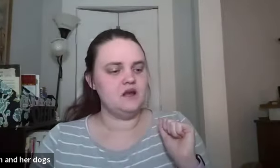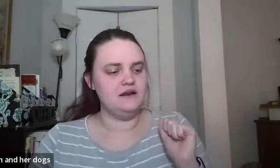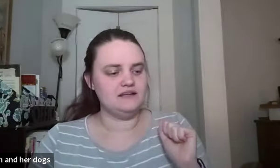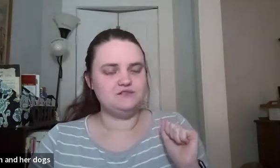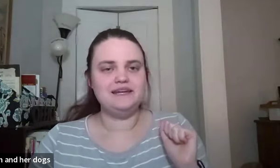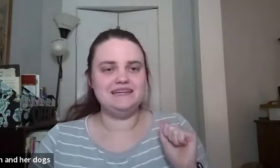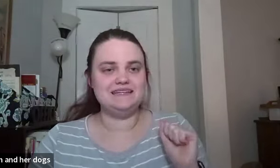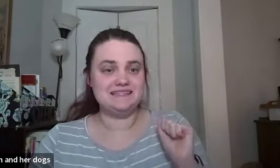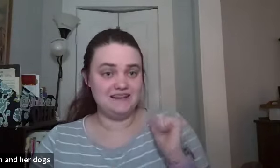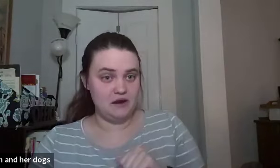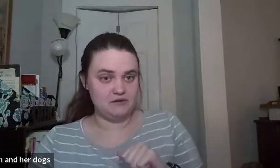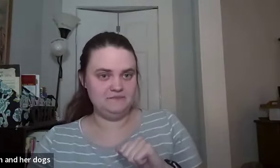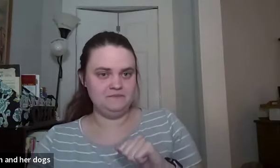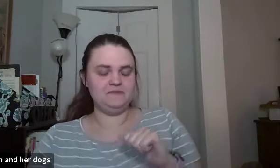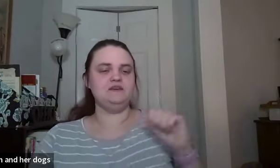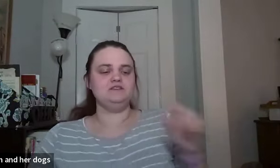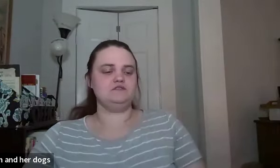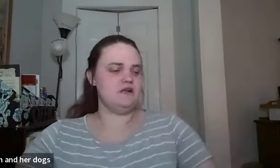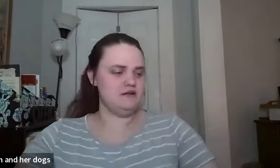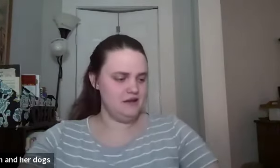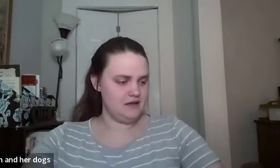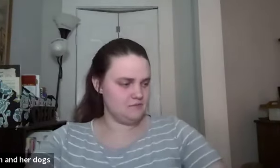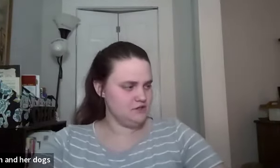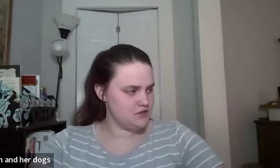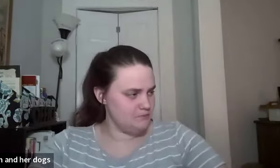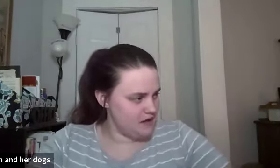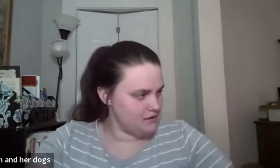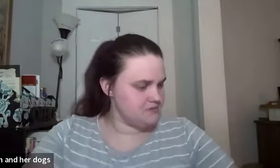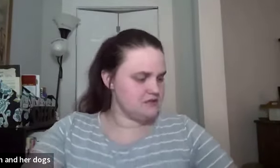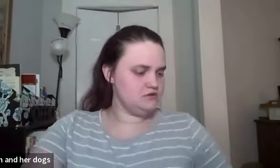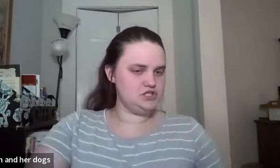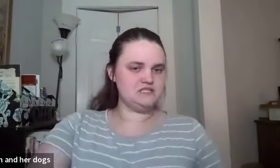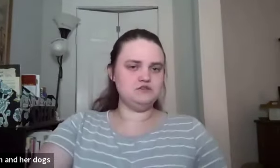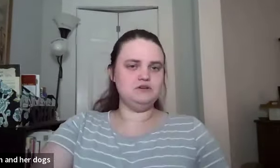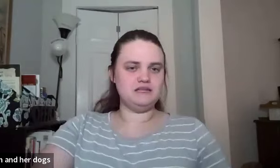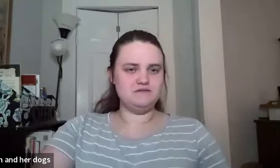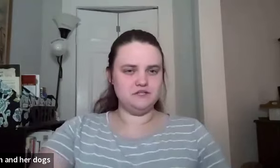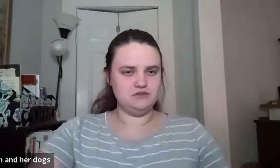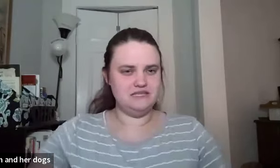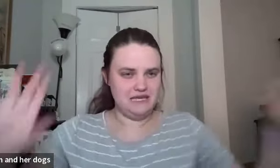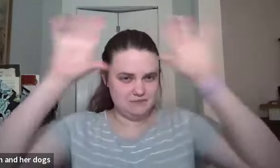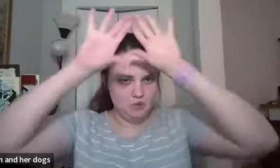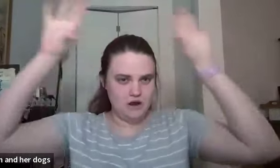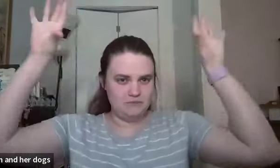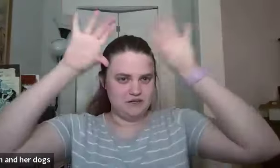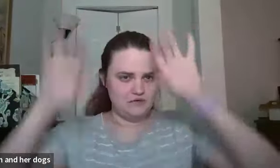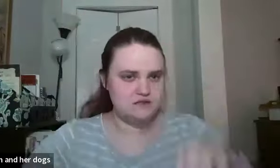Our next one is cloudy. So for cloudy, I am going to try to back up a little just so you guys can visually see it's more up here. That's